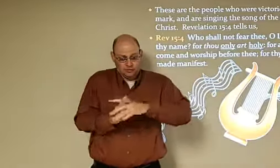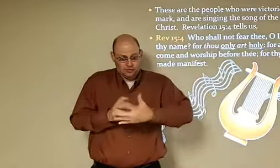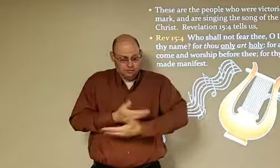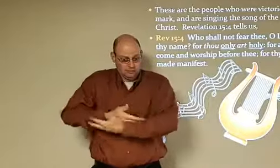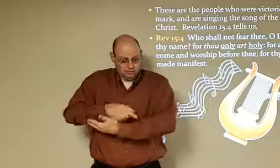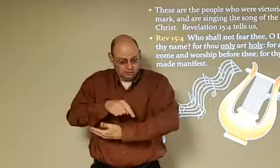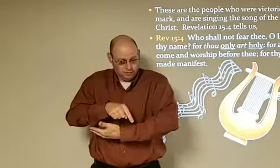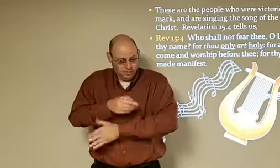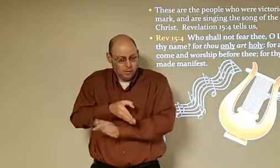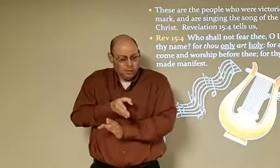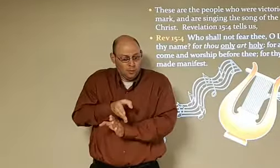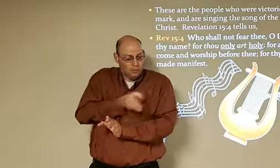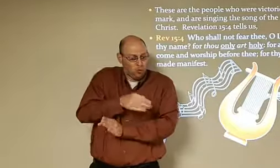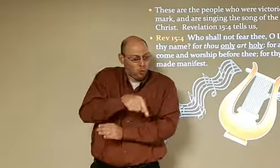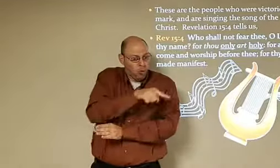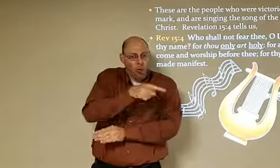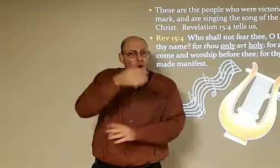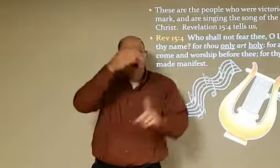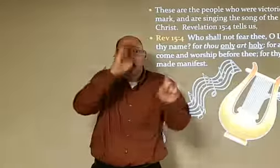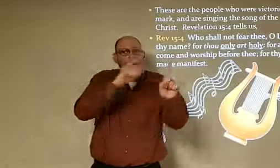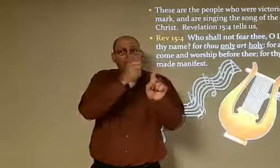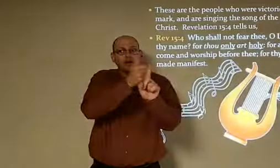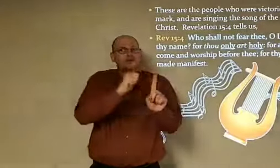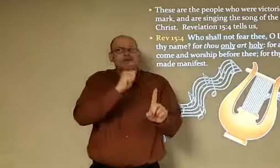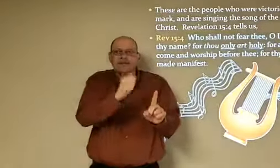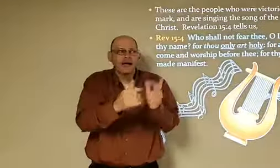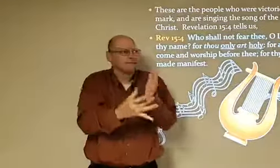was born, before he was made manifest,